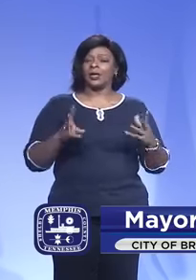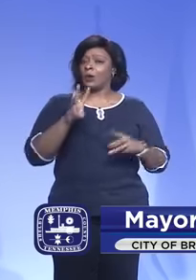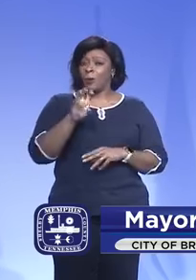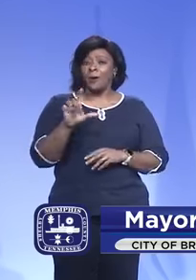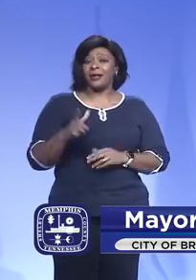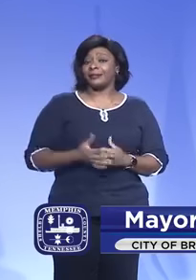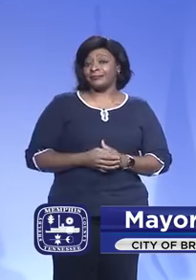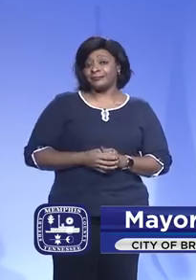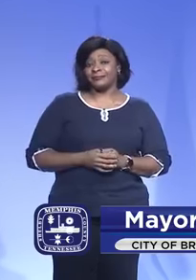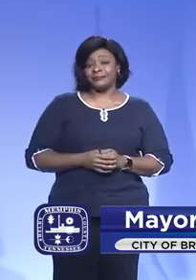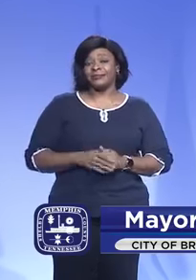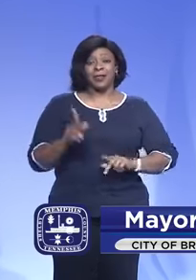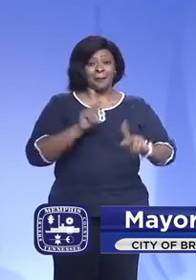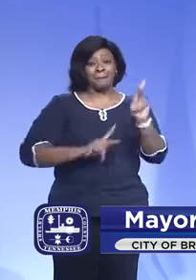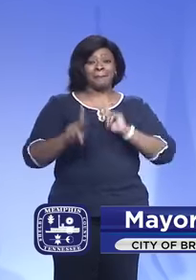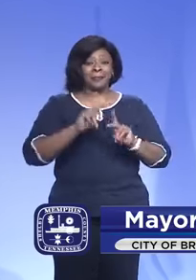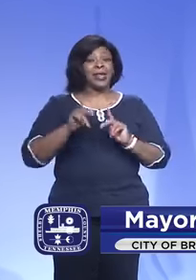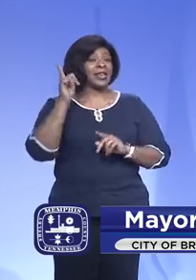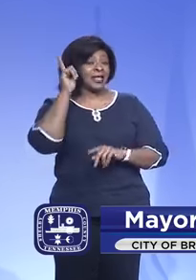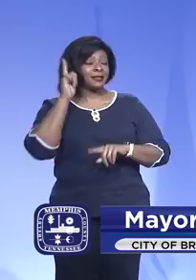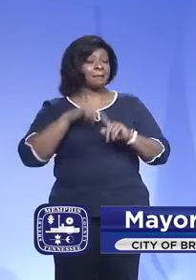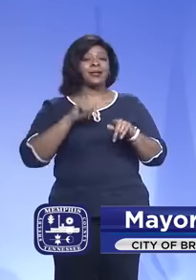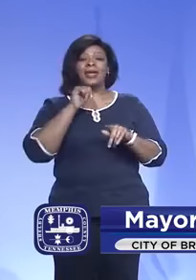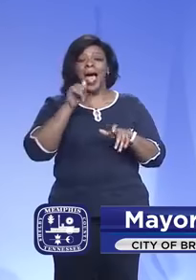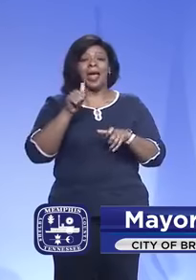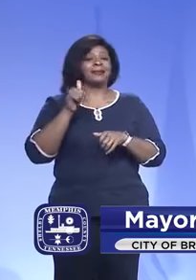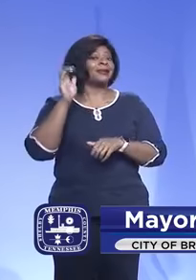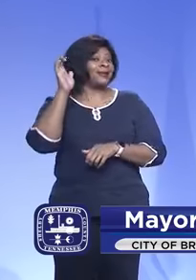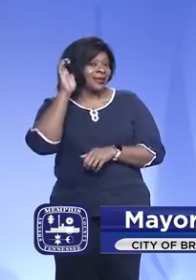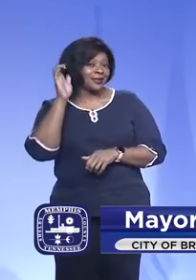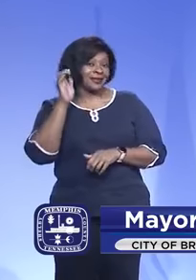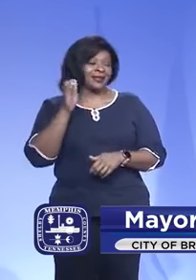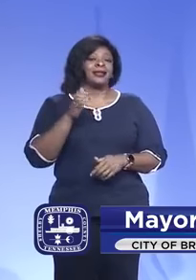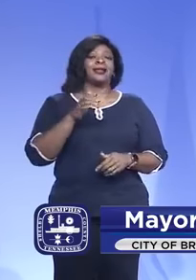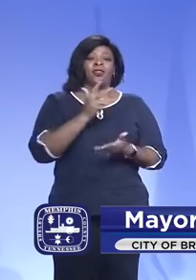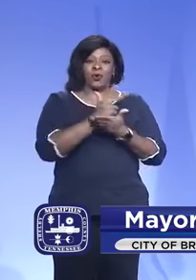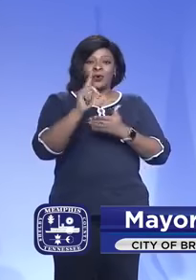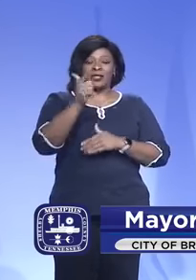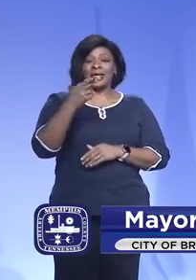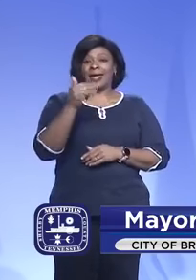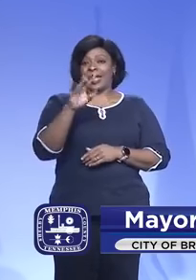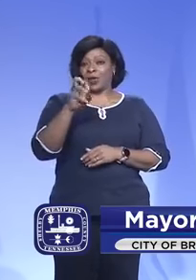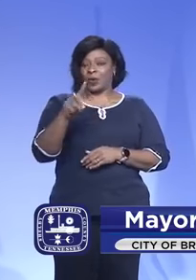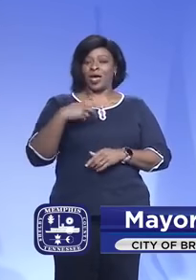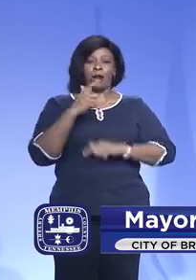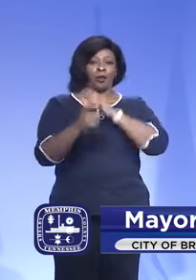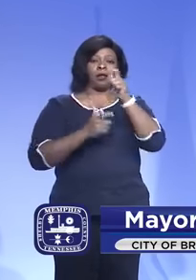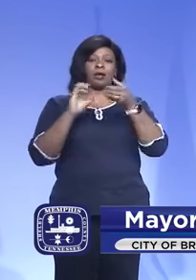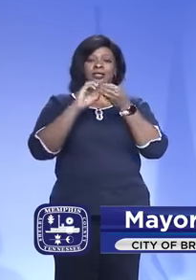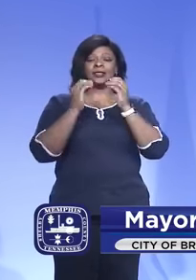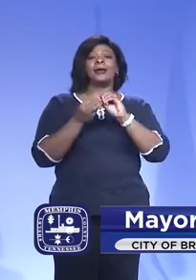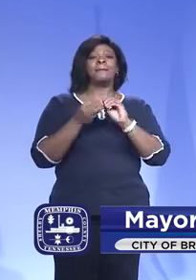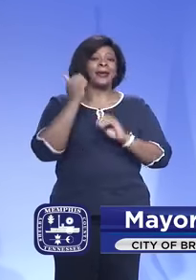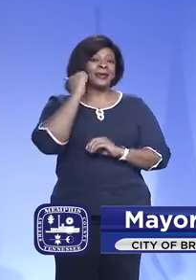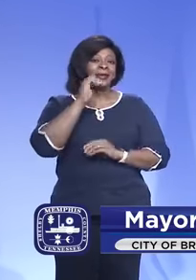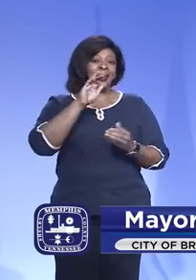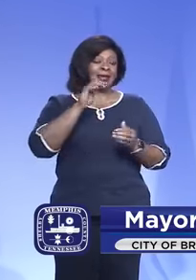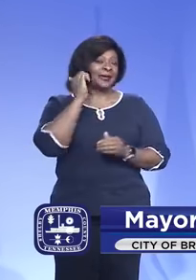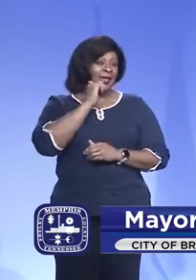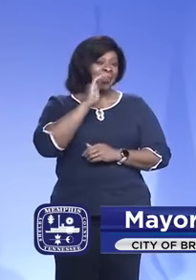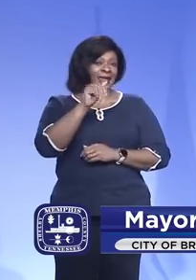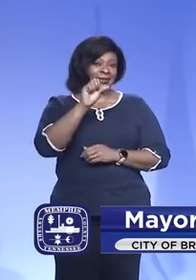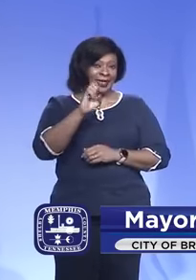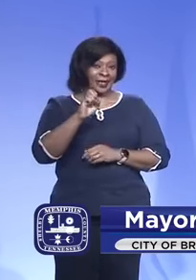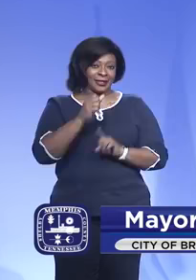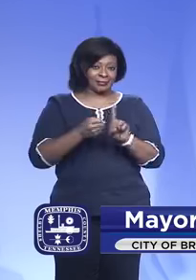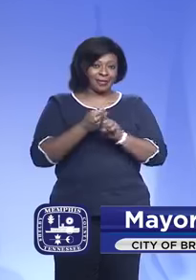Well, people listened, but they didn't take heed, because 3 weeks later, Haywood County had the largest number of daily cases in the state of